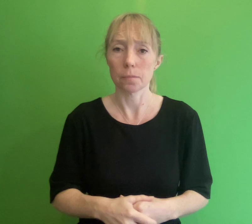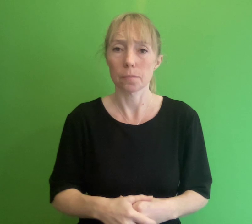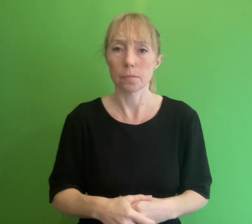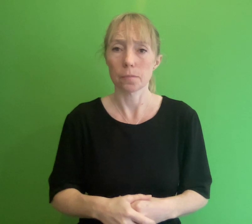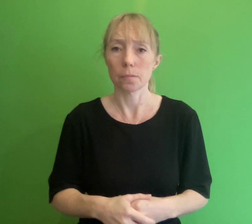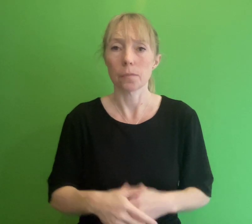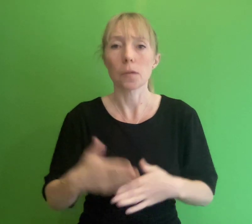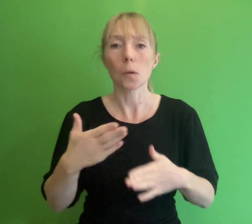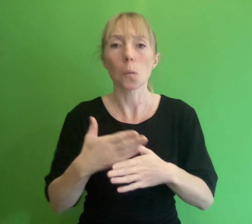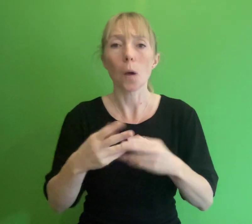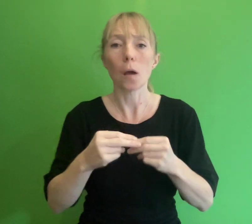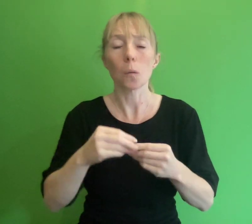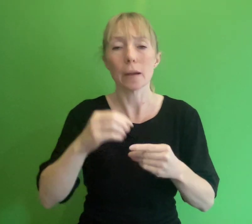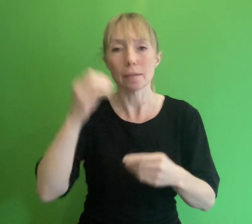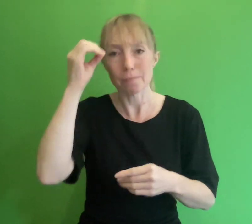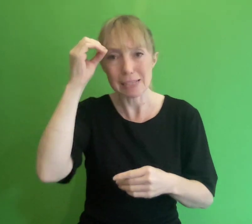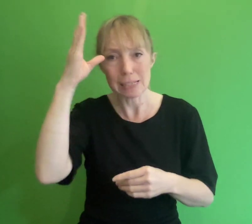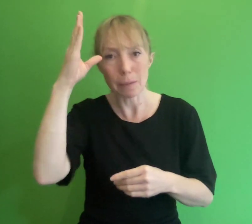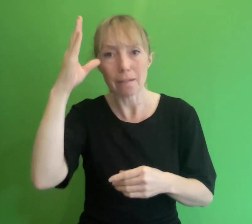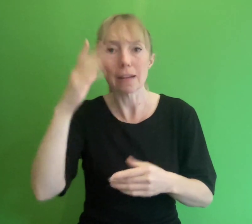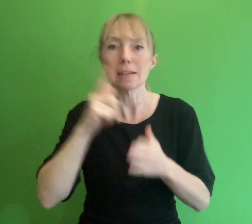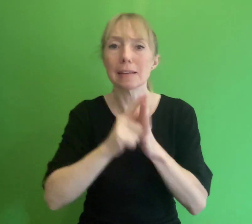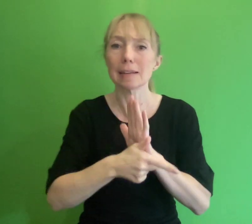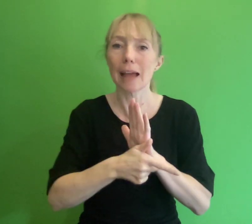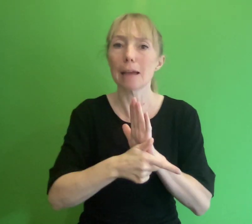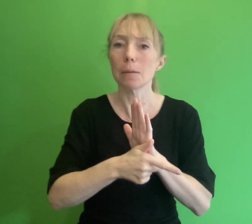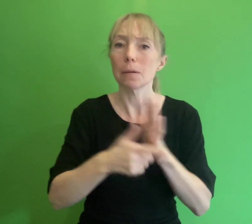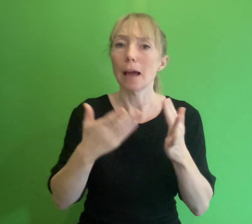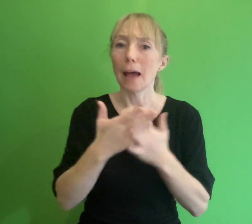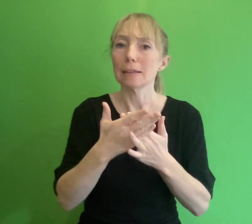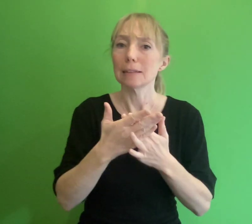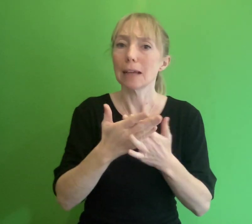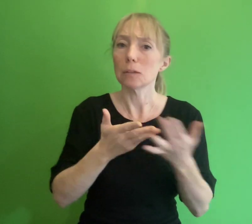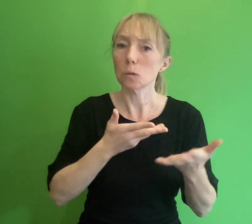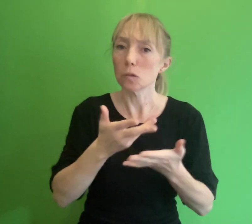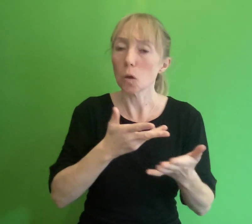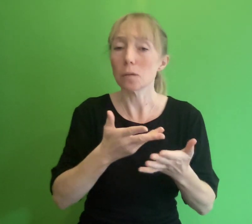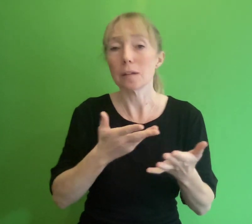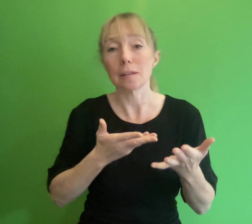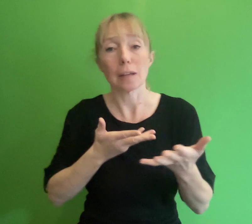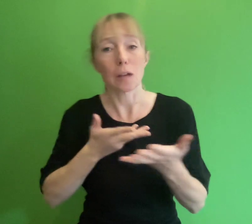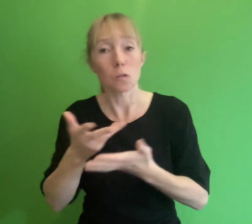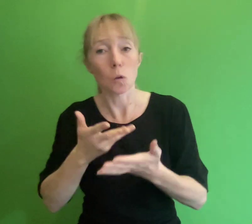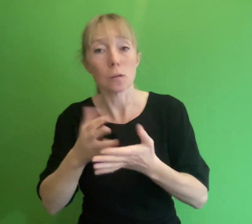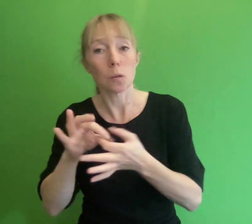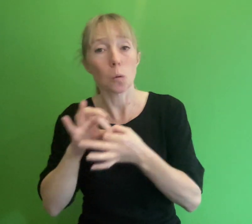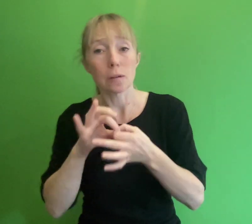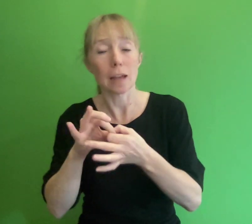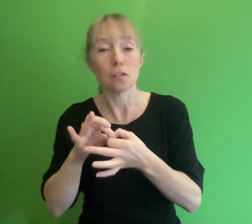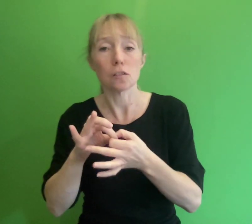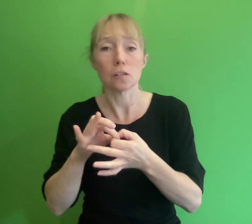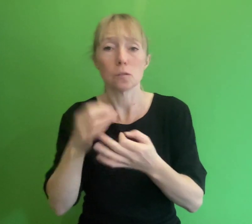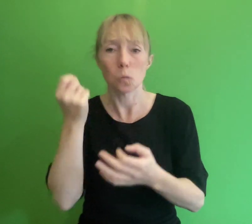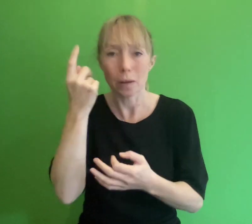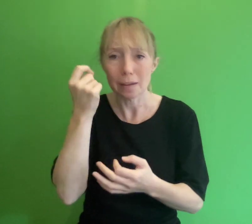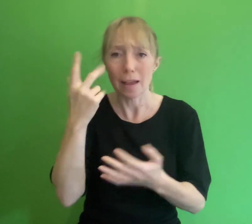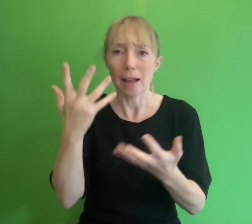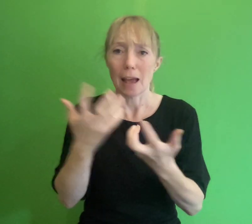Work with experienced disabled access consultants and consultancy organisations to understand how to effectively embed access